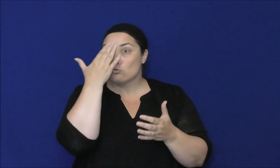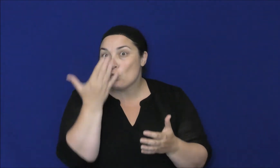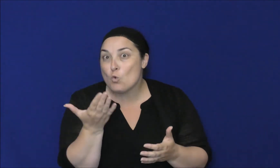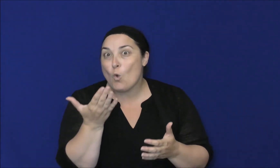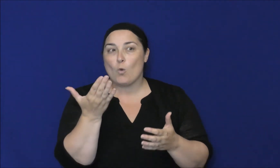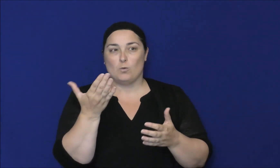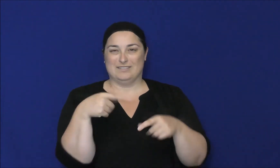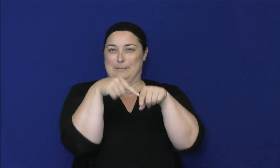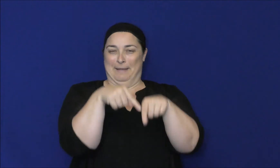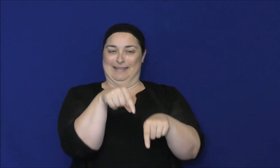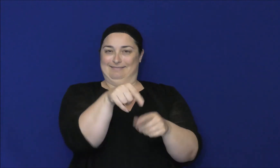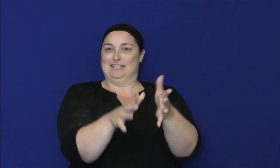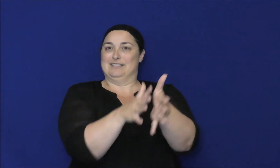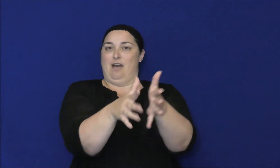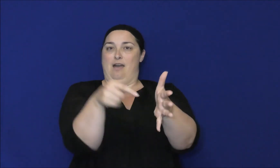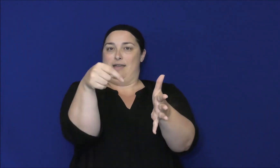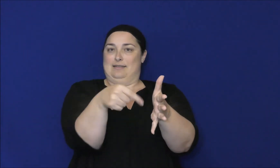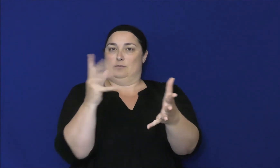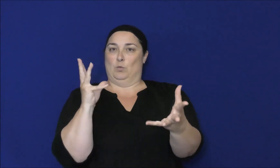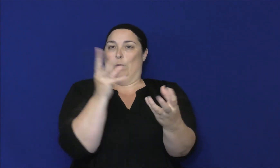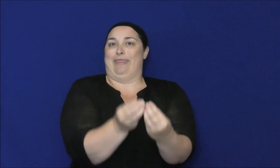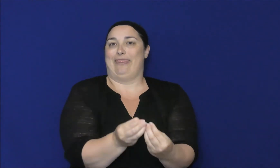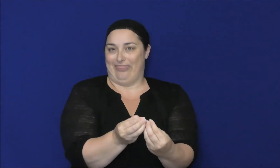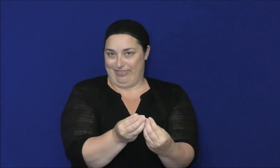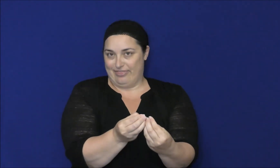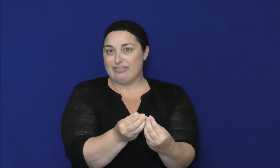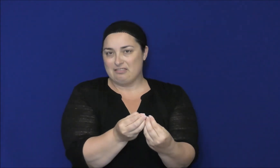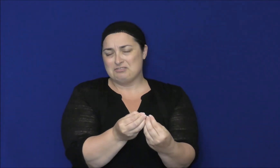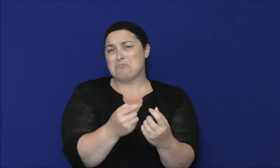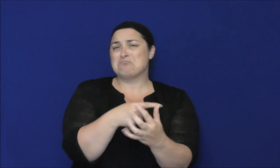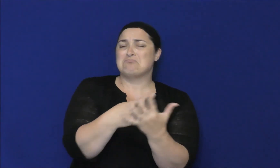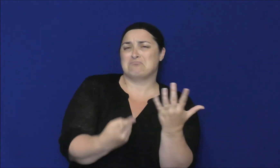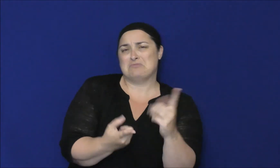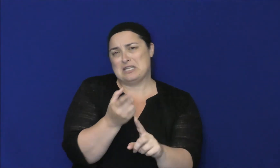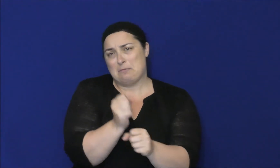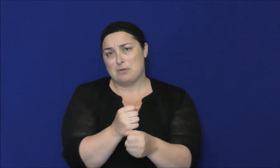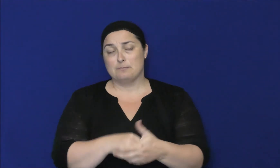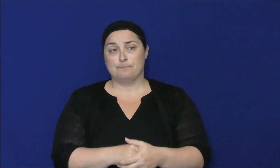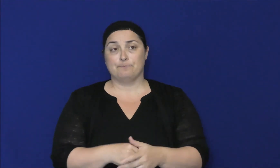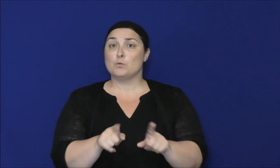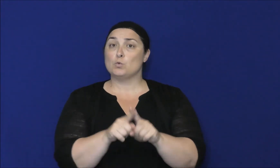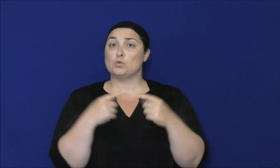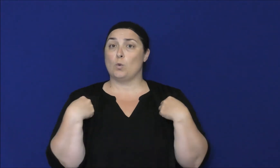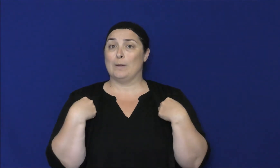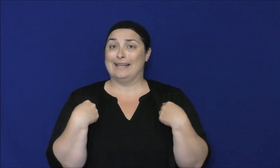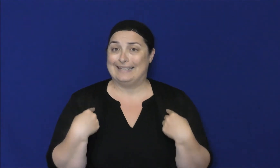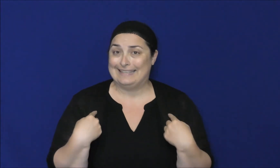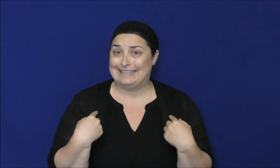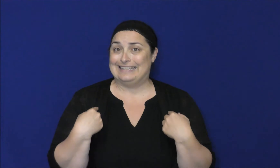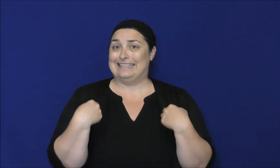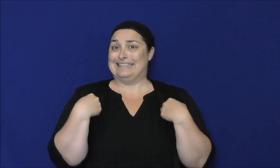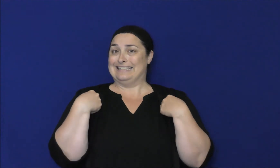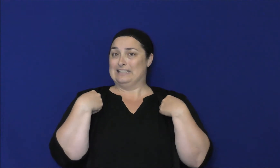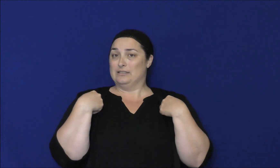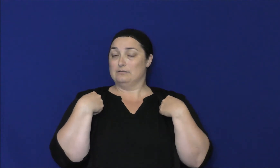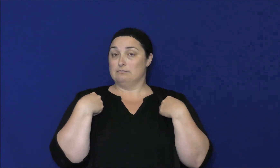that you're producing. That's a few examples. Also, body leans are important. So leaning forward, leaning